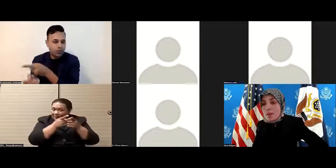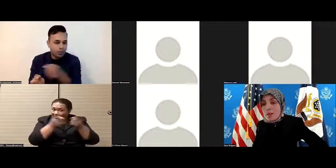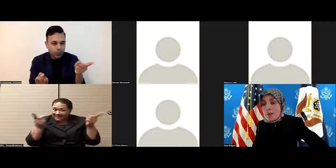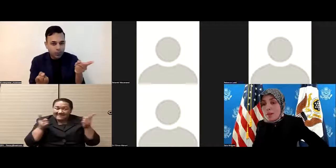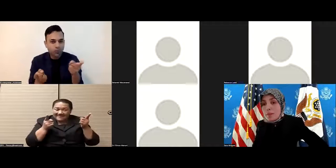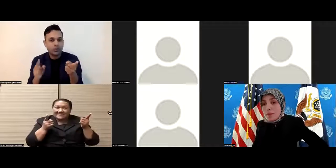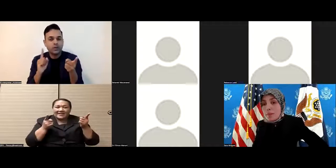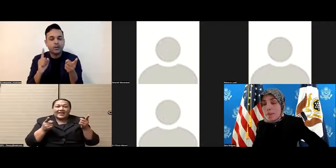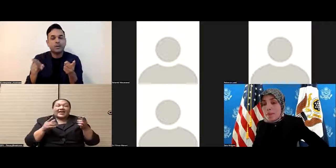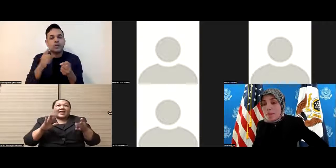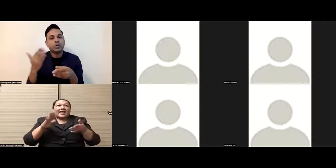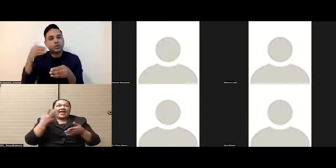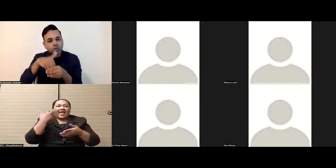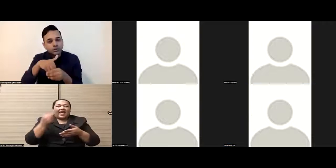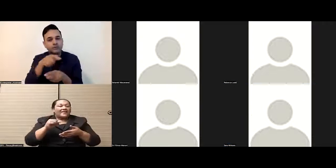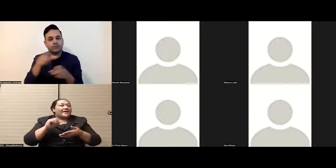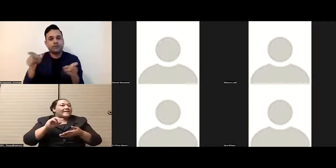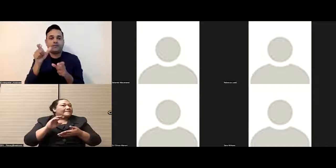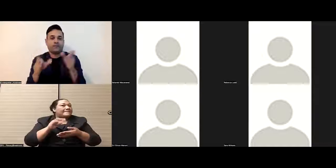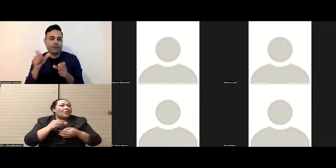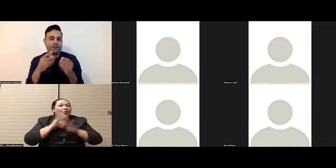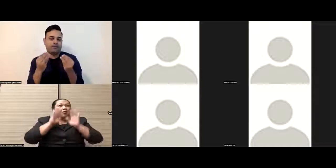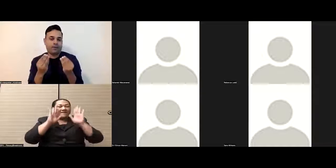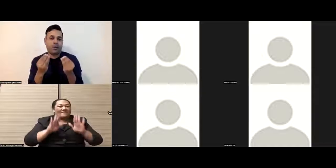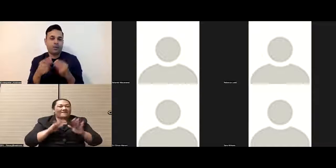Thank you very much, Mr. Minkara,